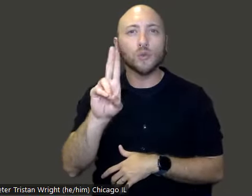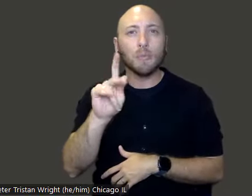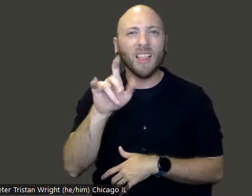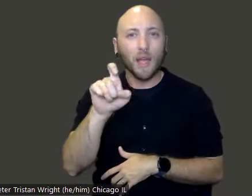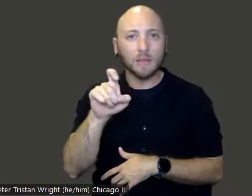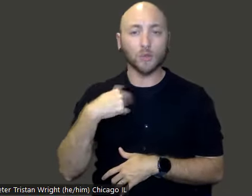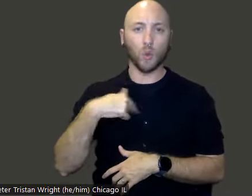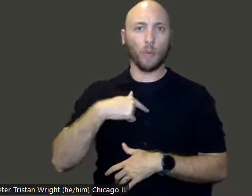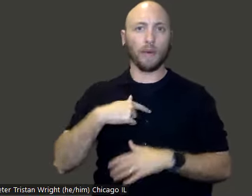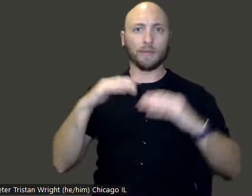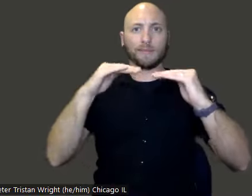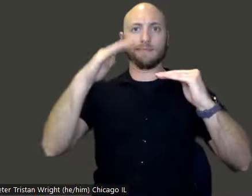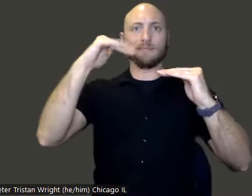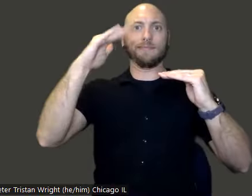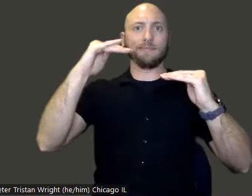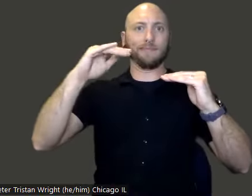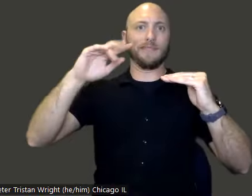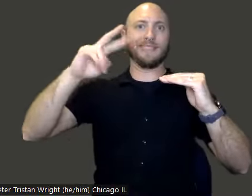other. And um,